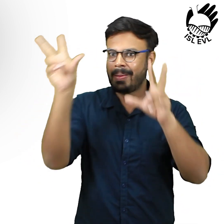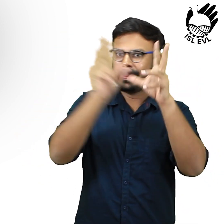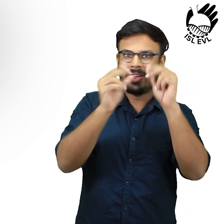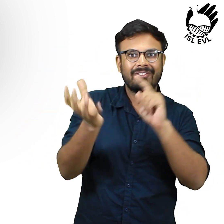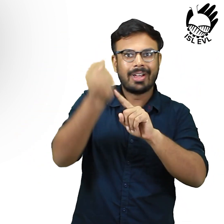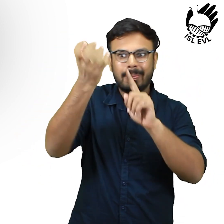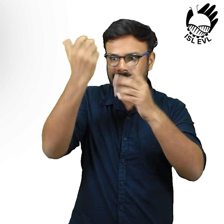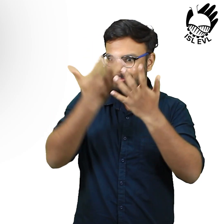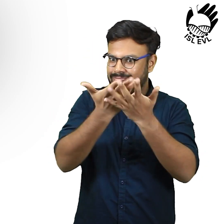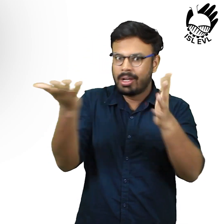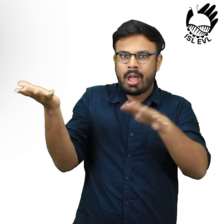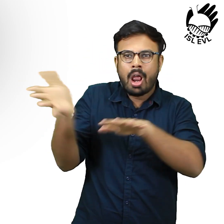Since this discovery,